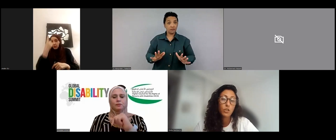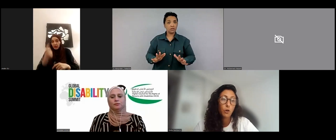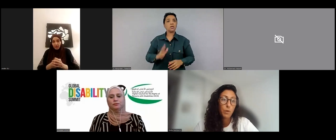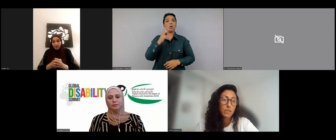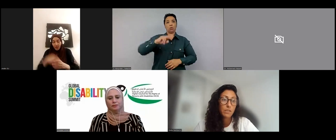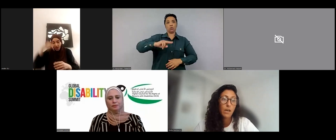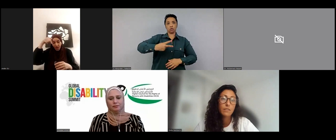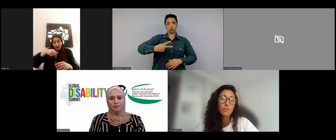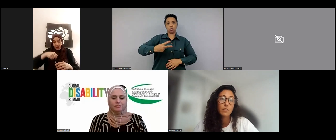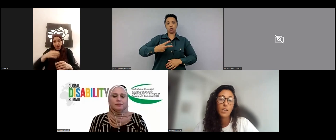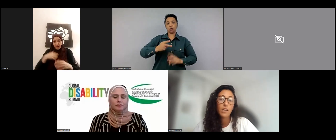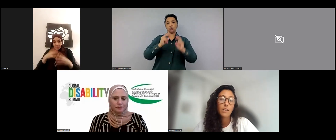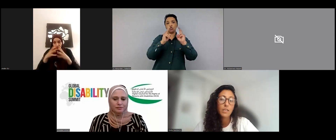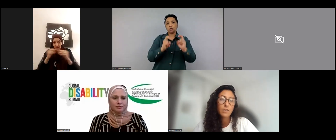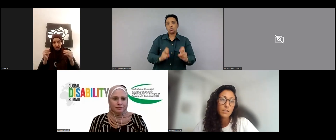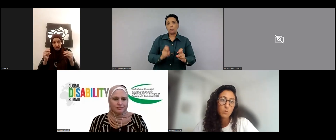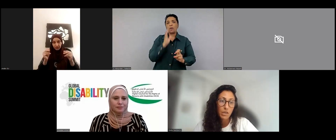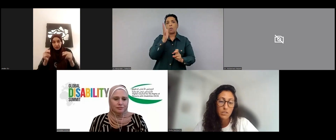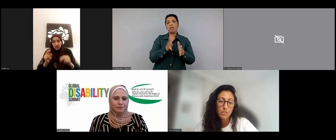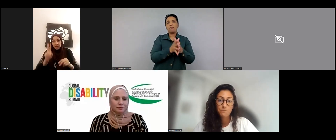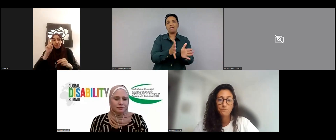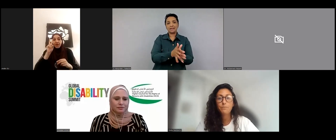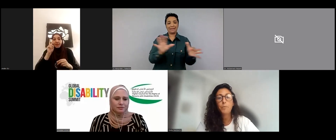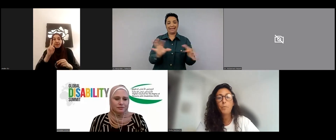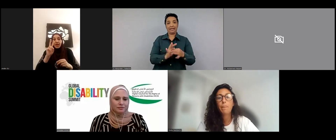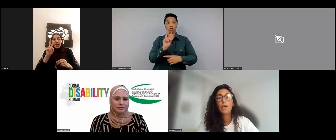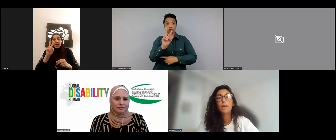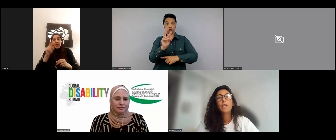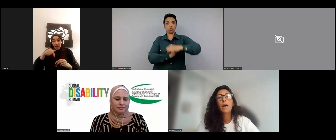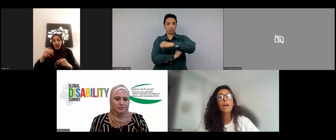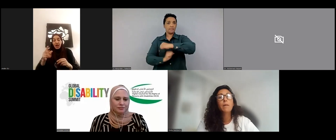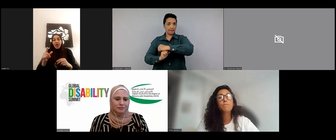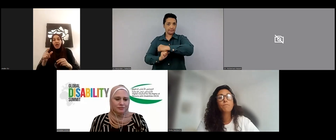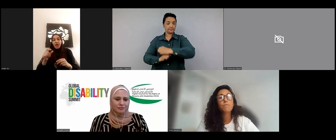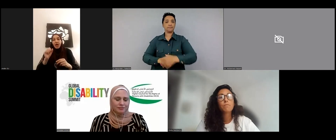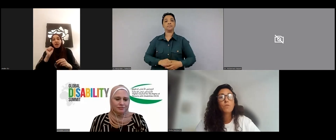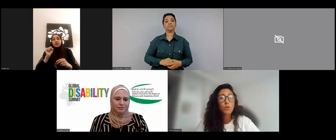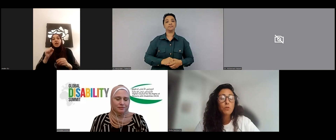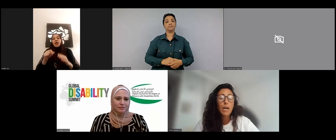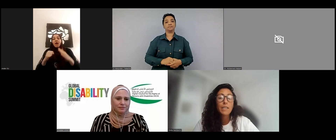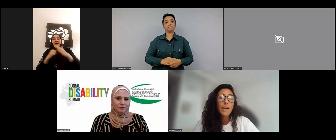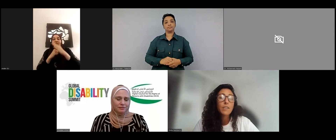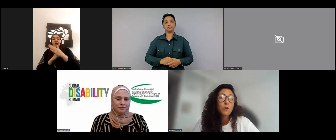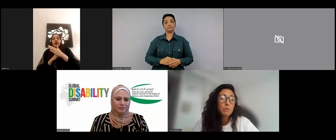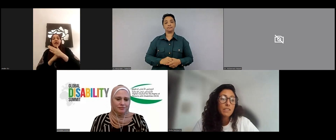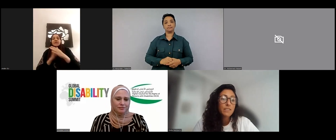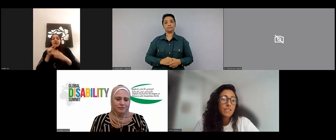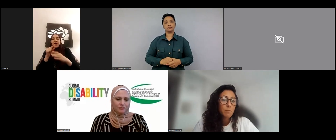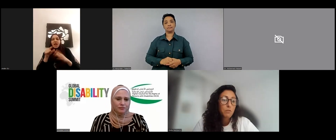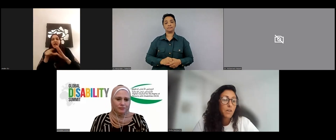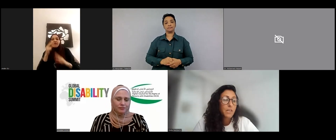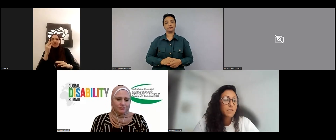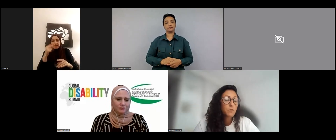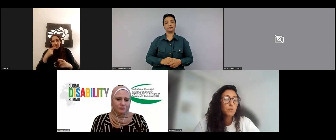of the potential topics under these pillars. So I hope that